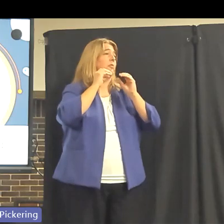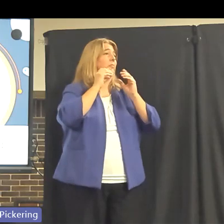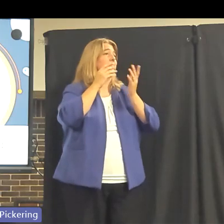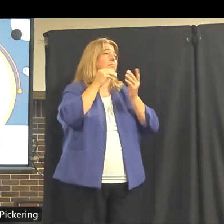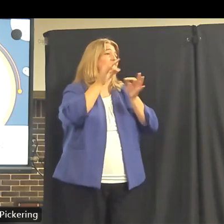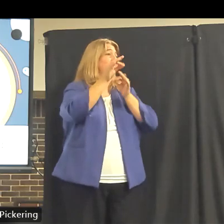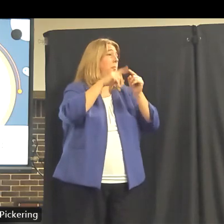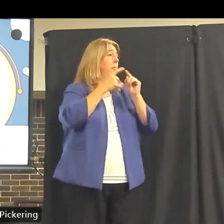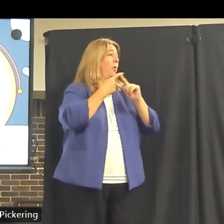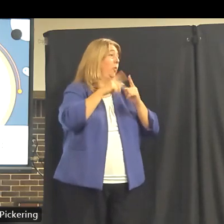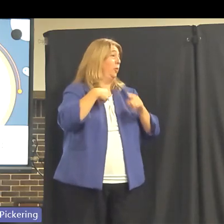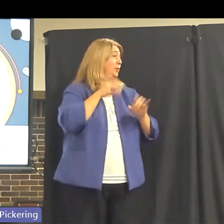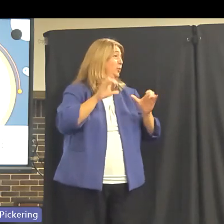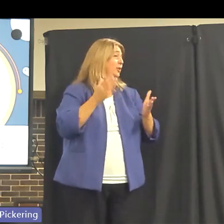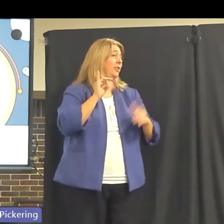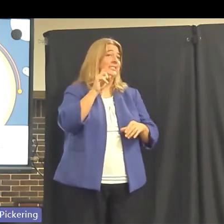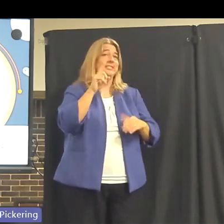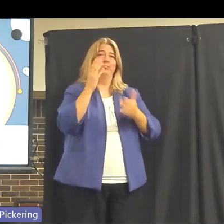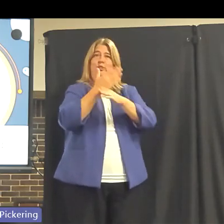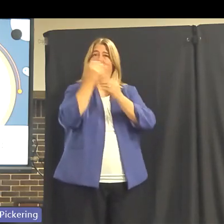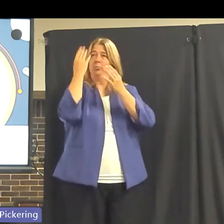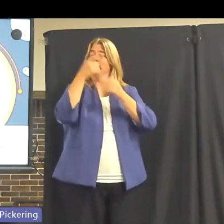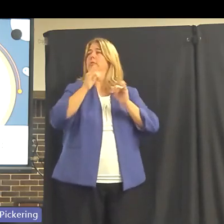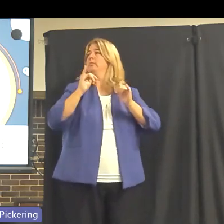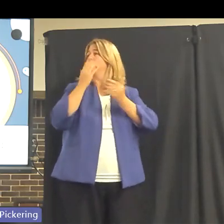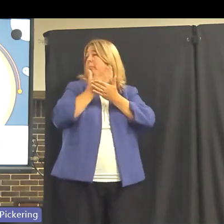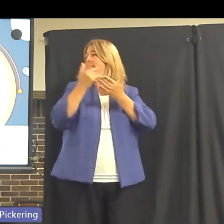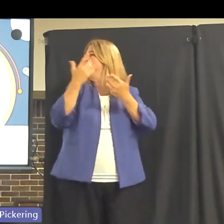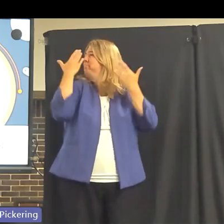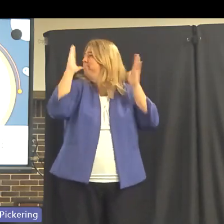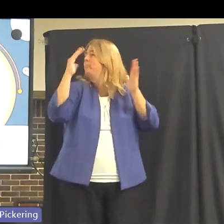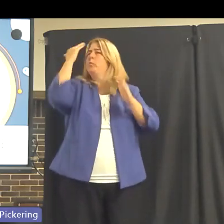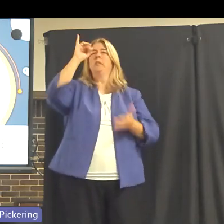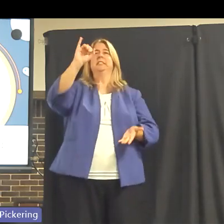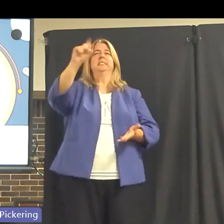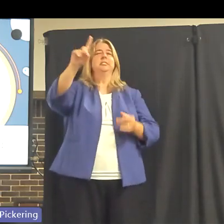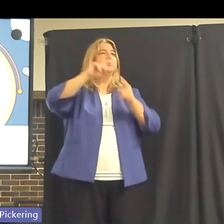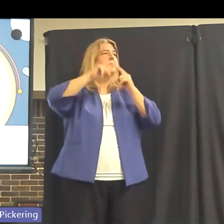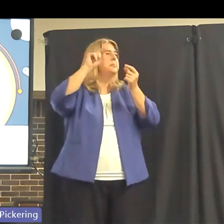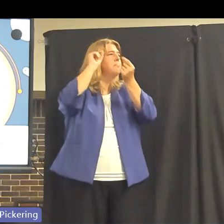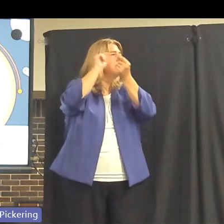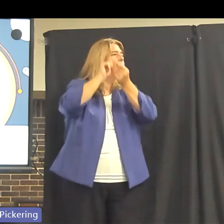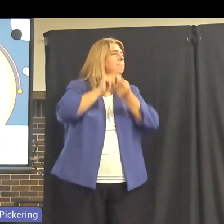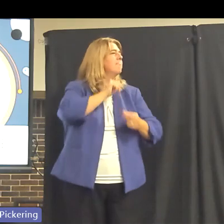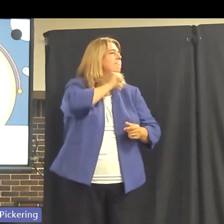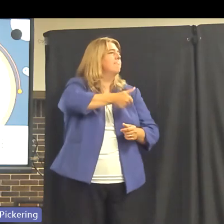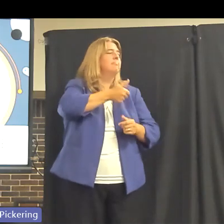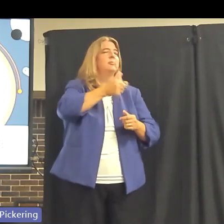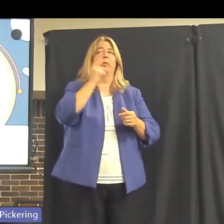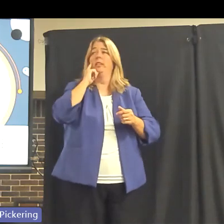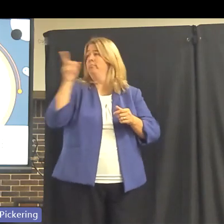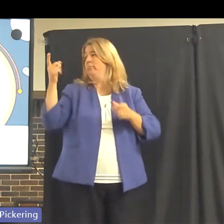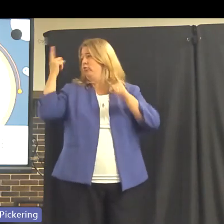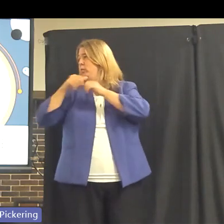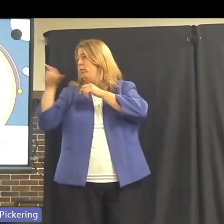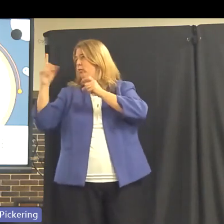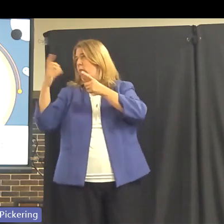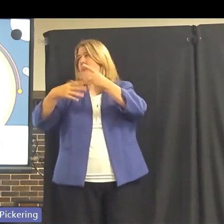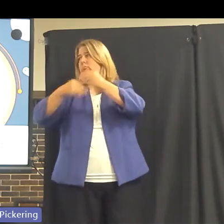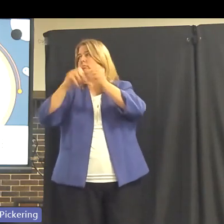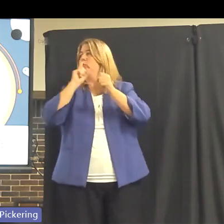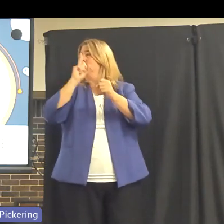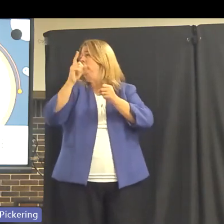were. And we were able to talk more about what we do here at ISD. I think there were a lot of things they didn't really necessarily know.